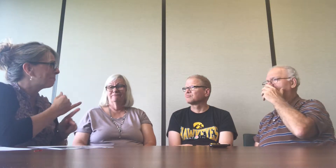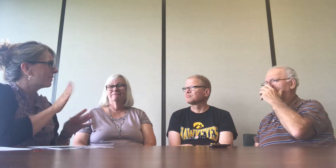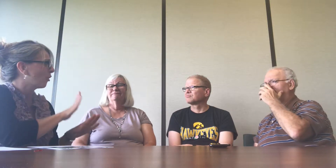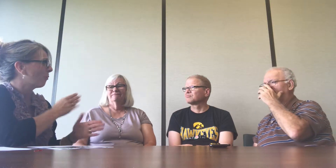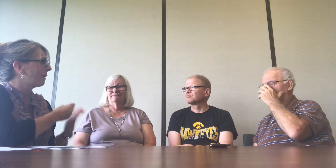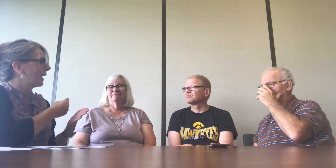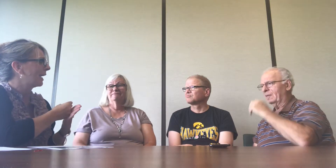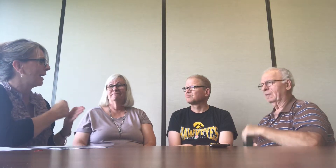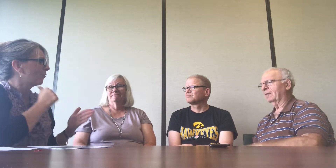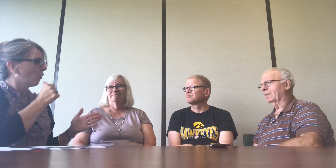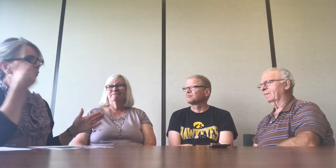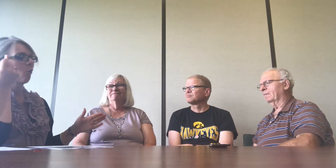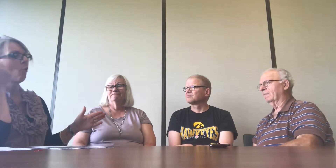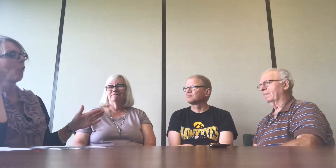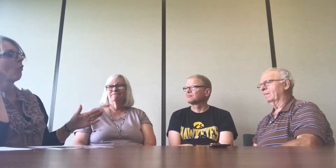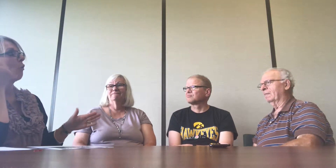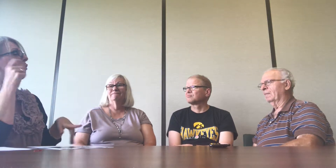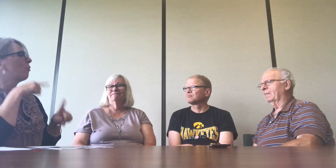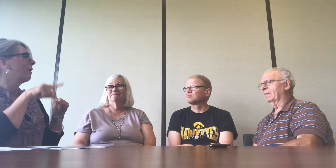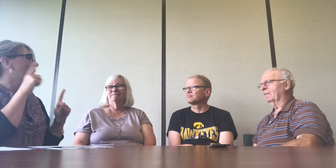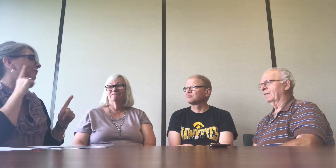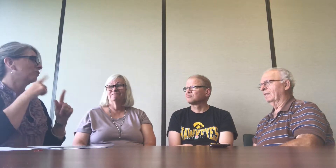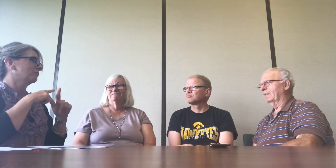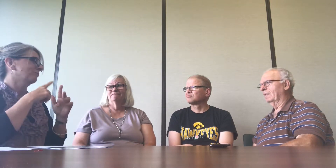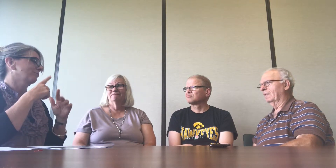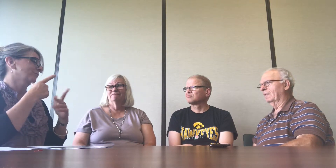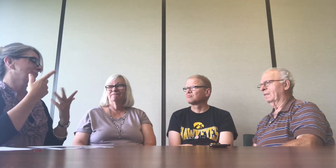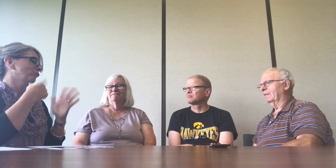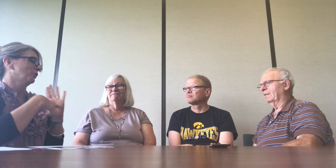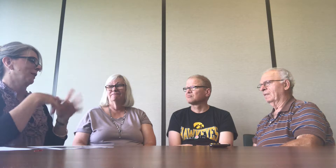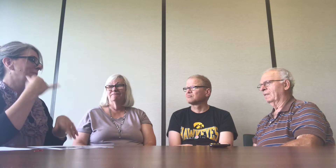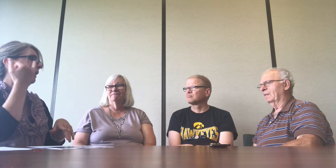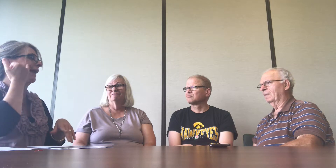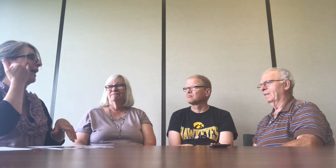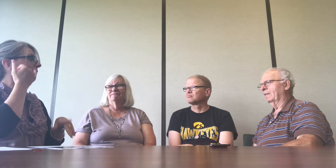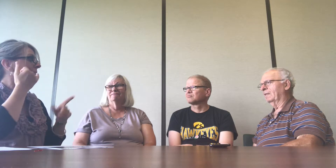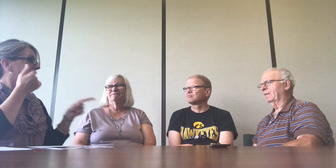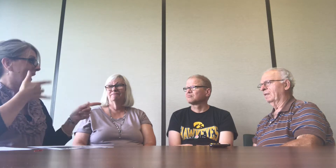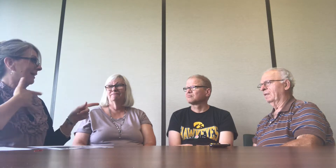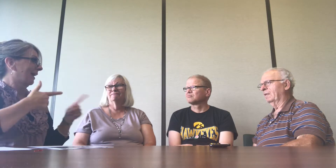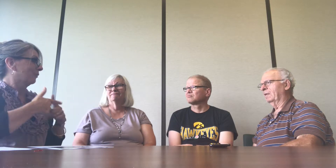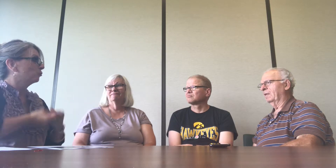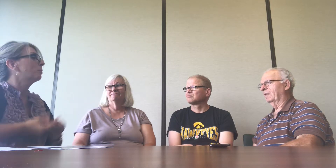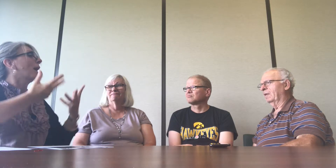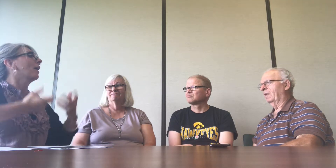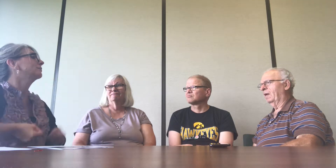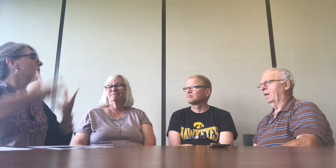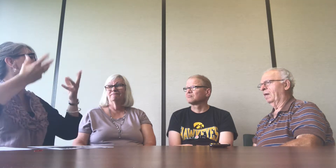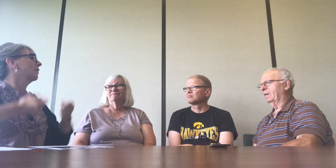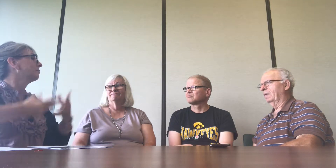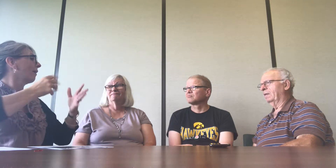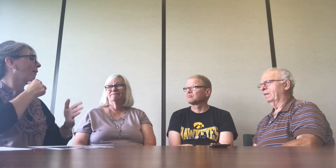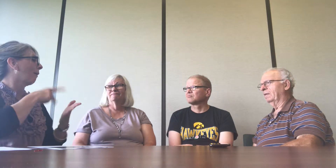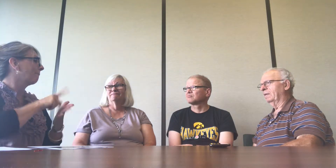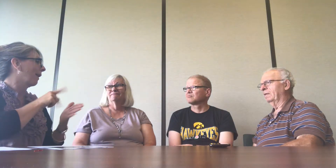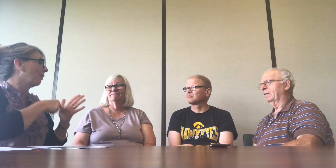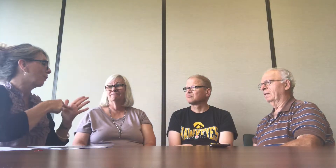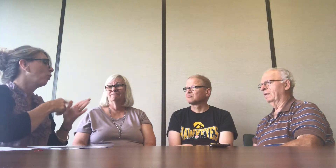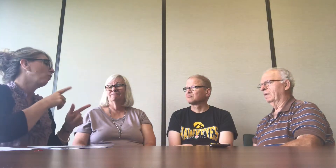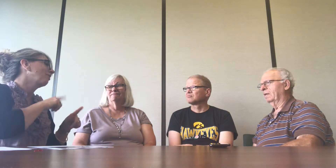from them. It's their money, their right to access their money. Now, there are some cases where maybe a person can't manage